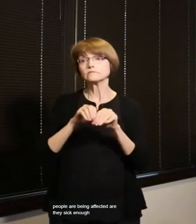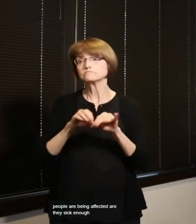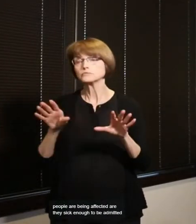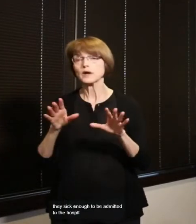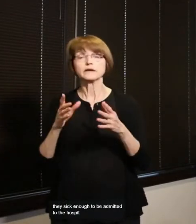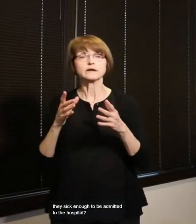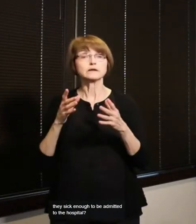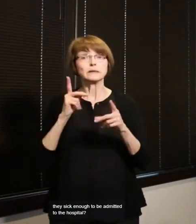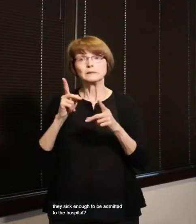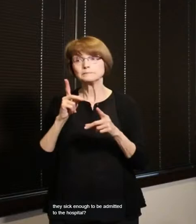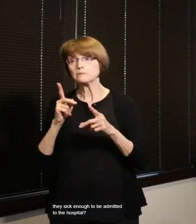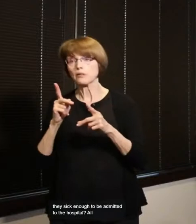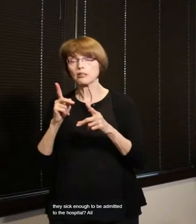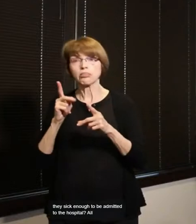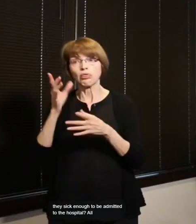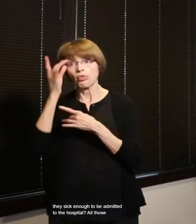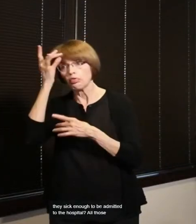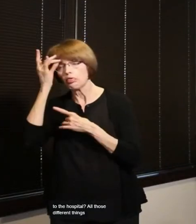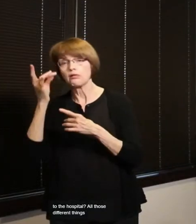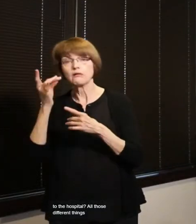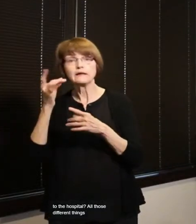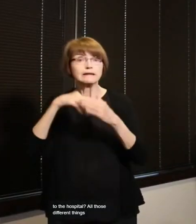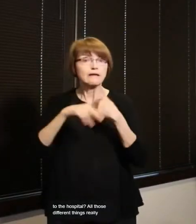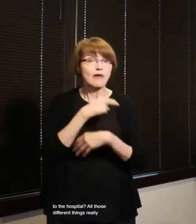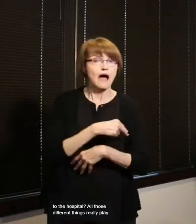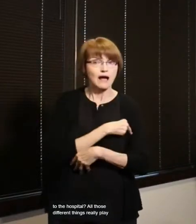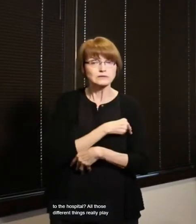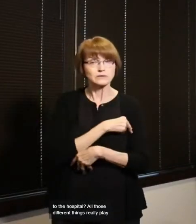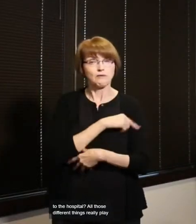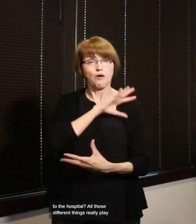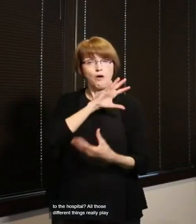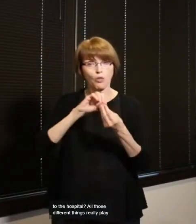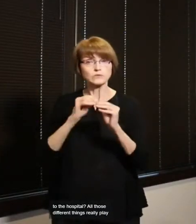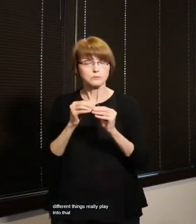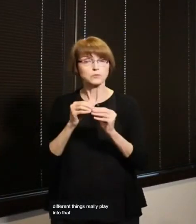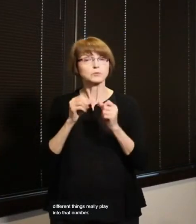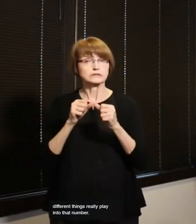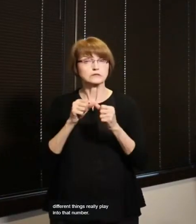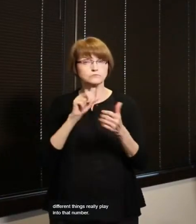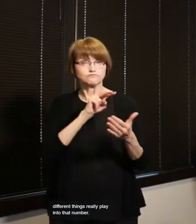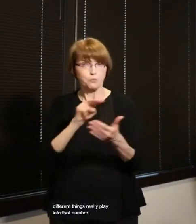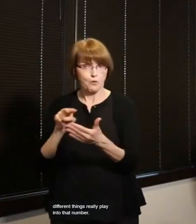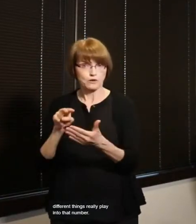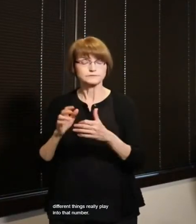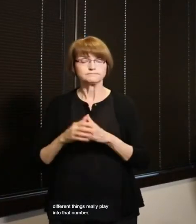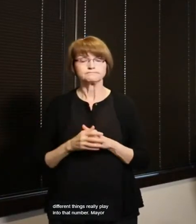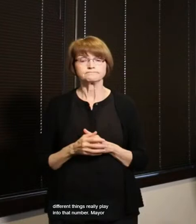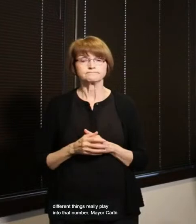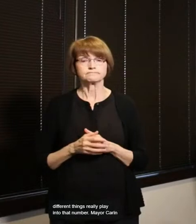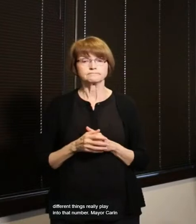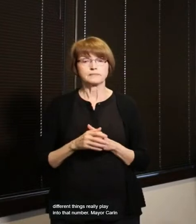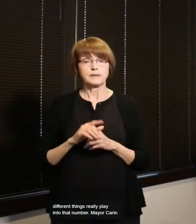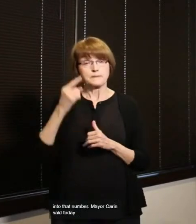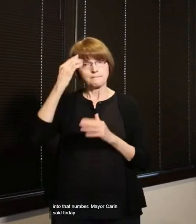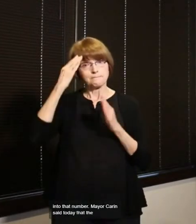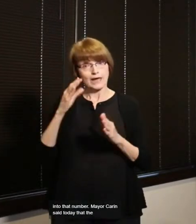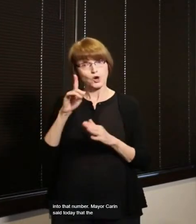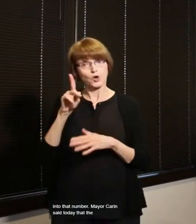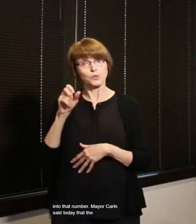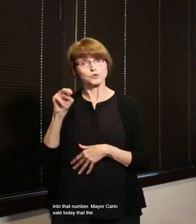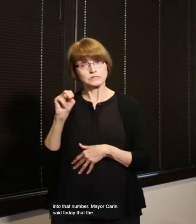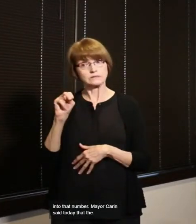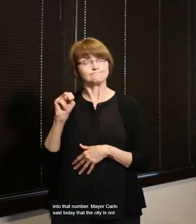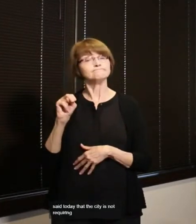to the hospital. All those different things really play into that number. Mayor Cruzen said today that the city is